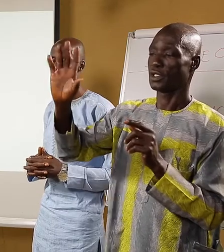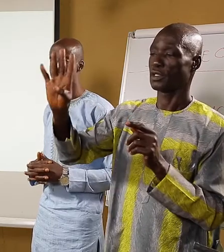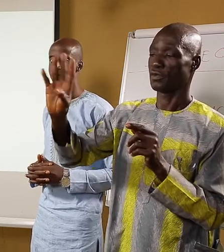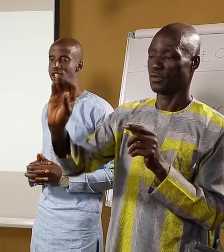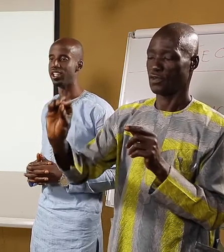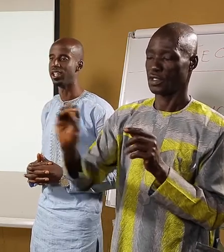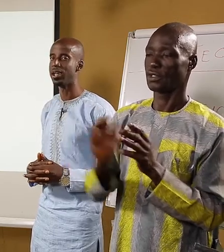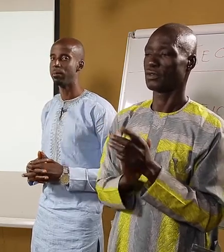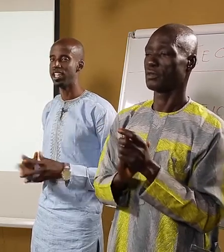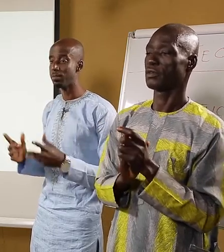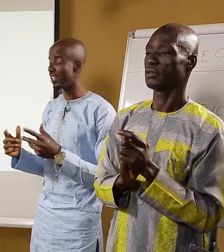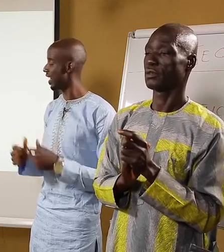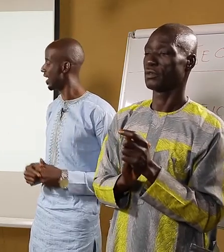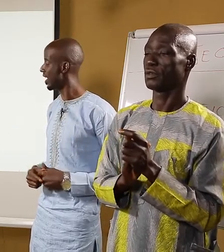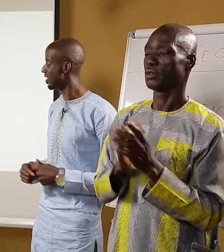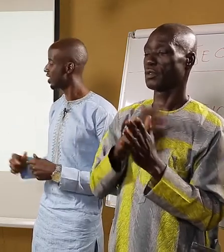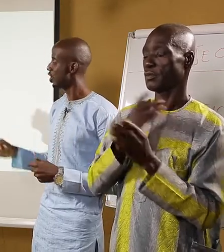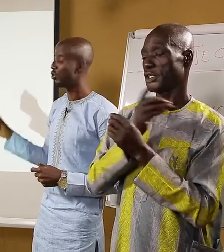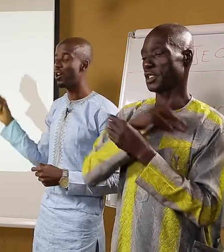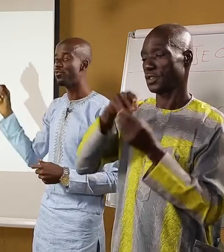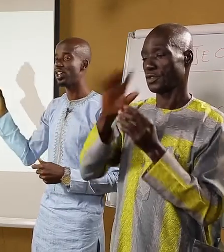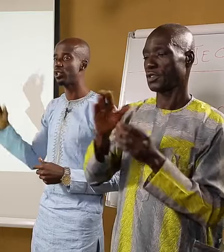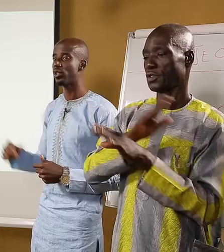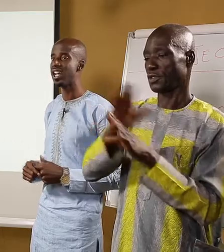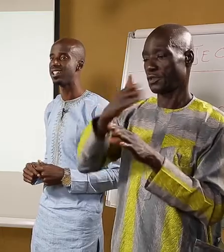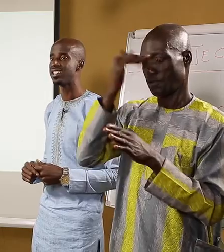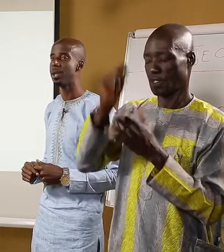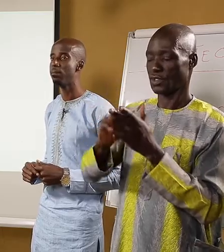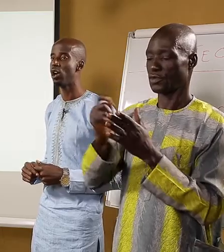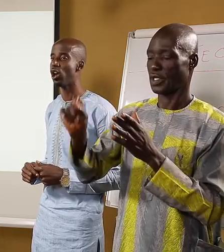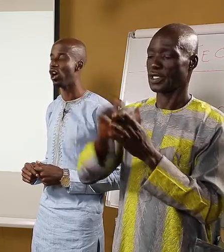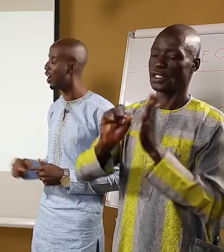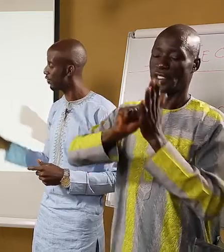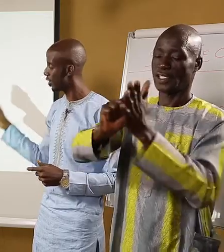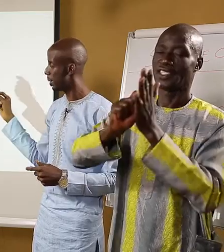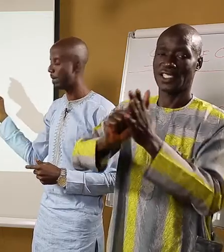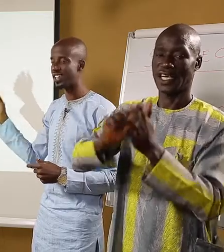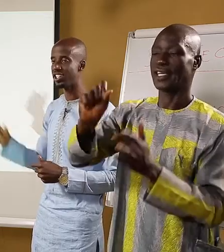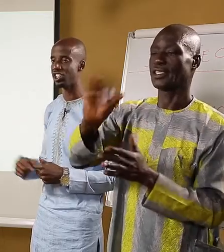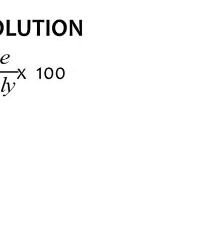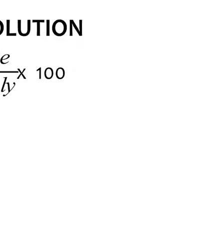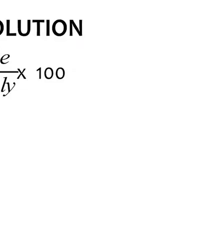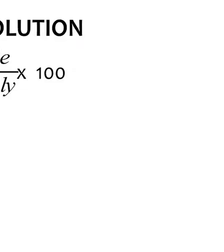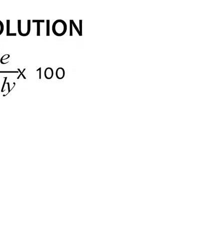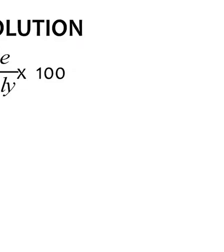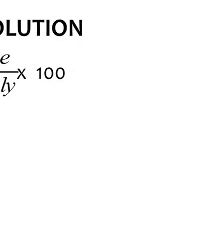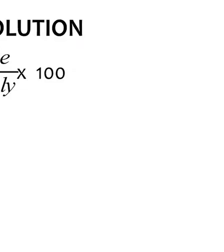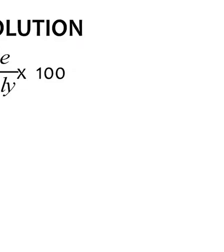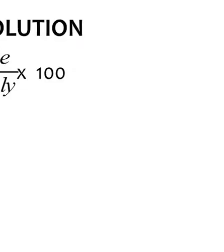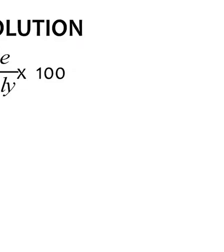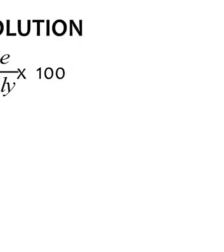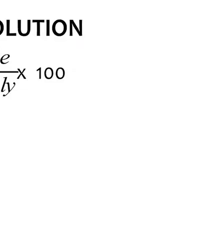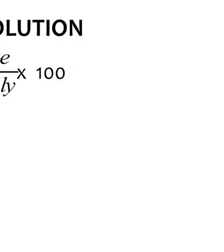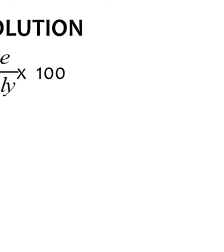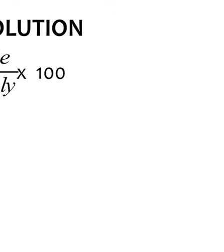to 40. Please, my dear learners, don't forget to write the symbol of percentage. The symbol